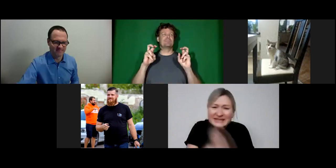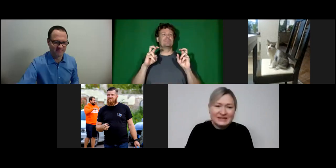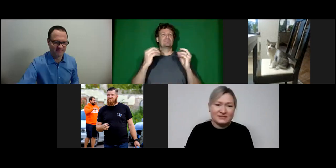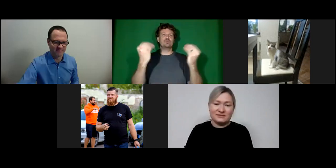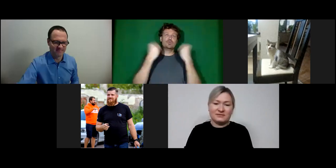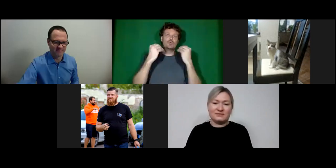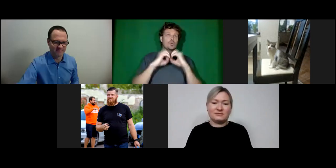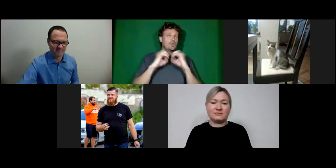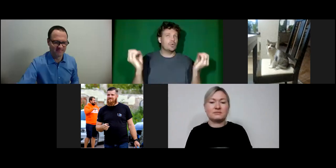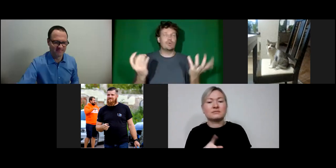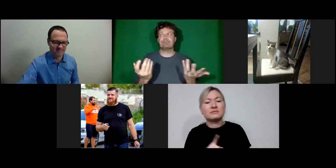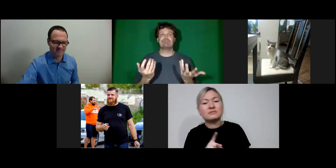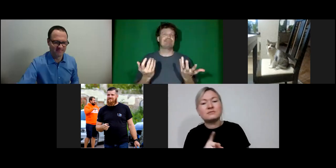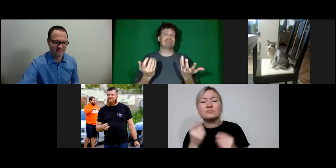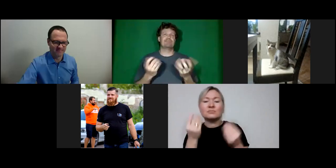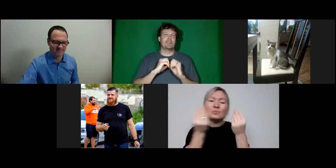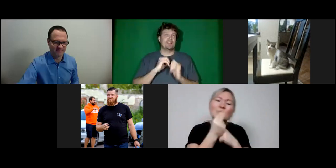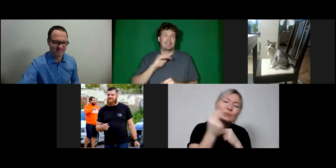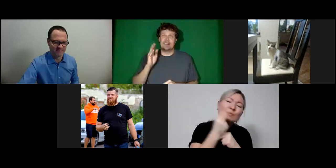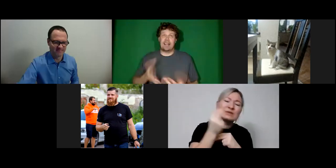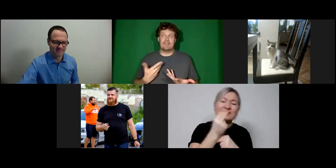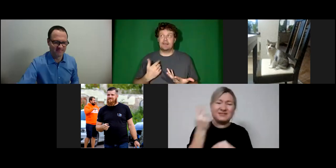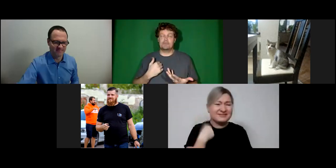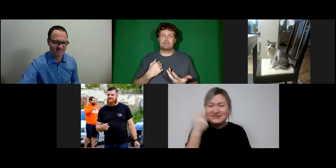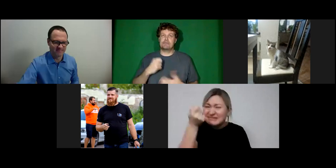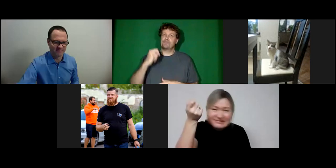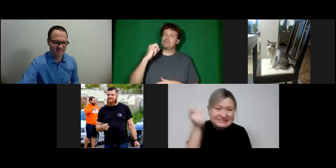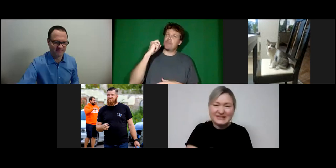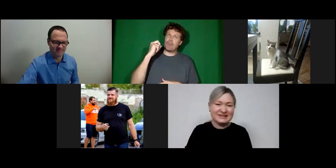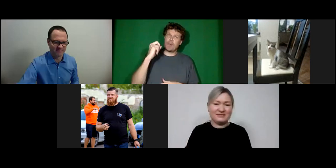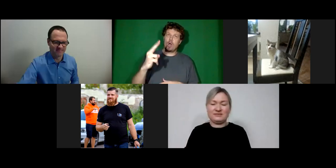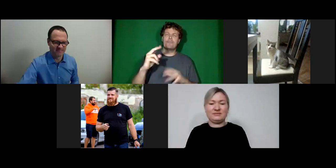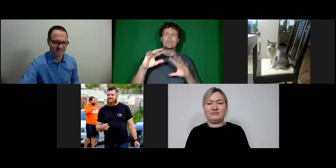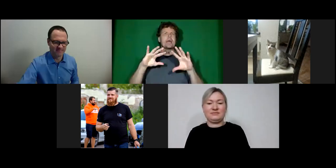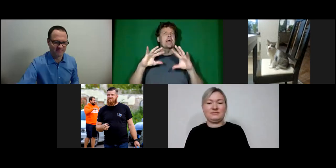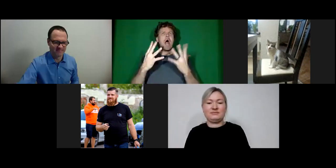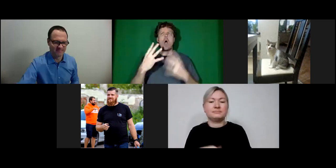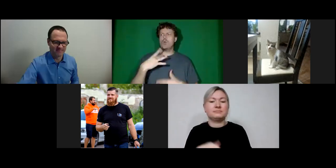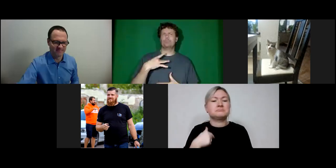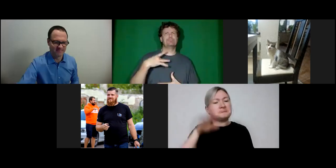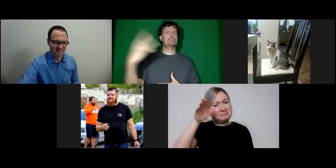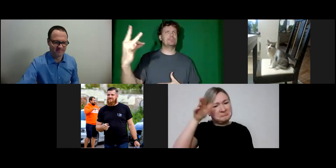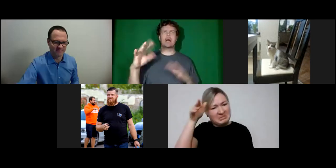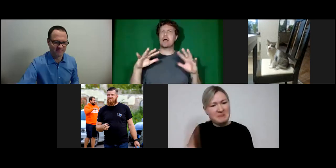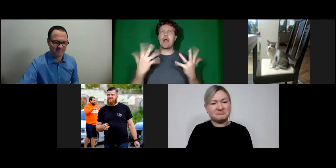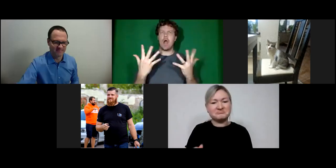I had never danced in my life. I'd never been taught how to dance.